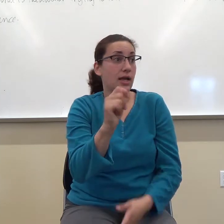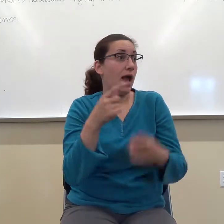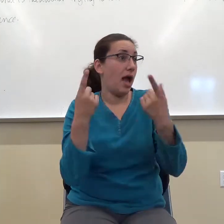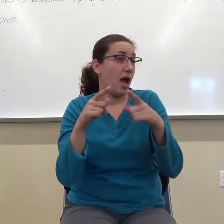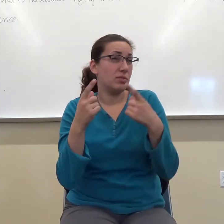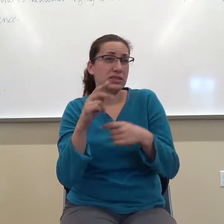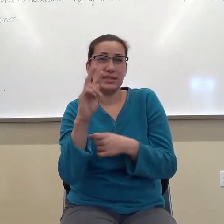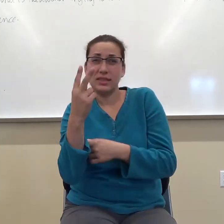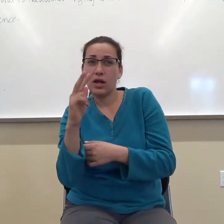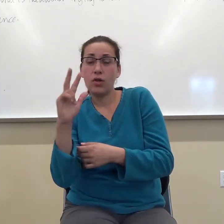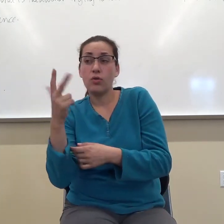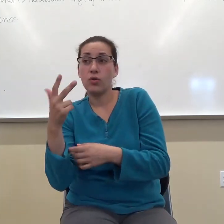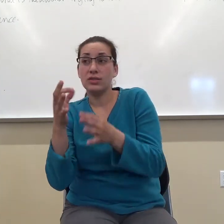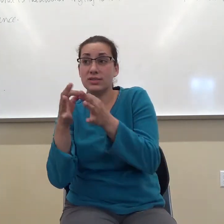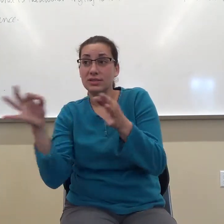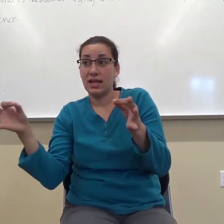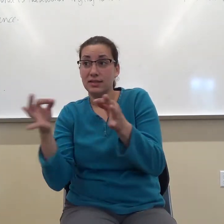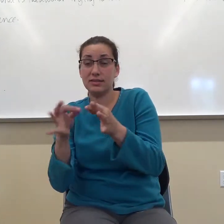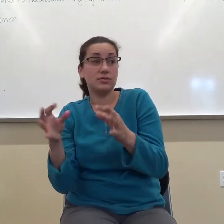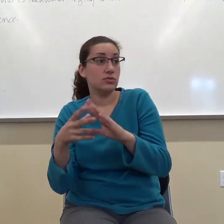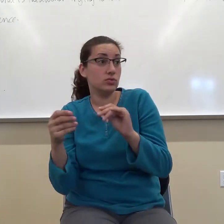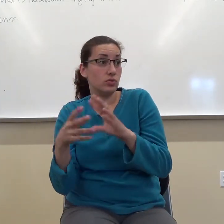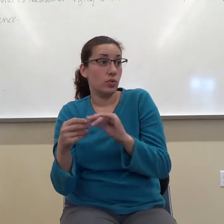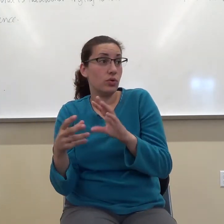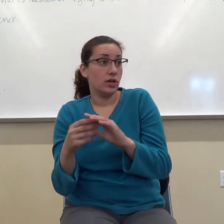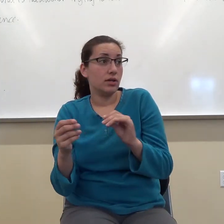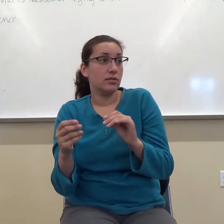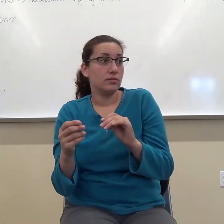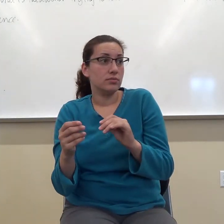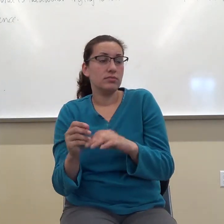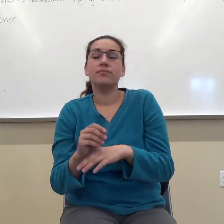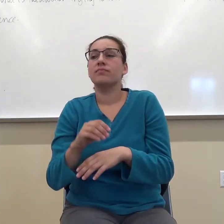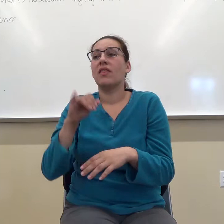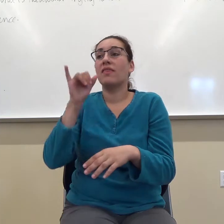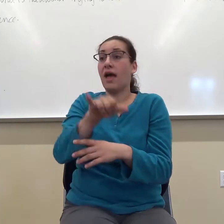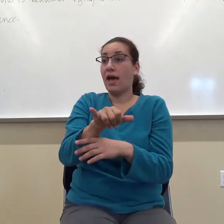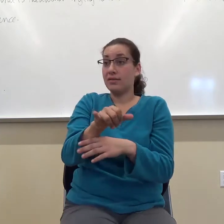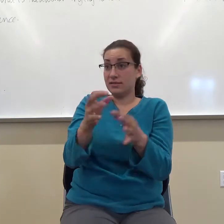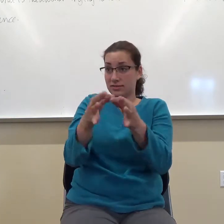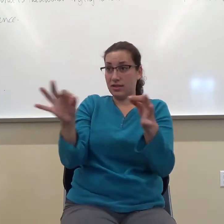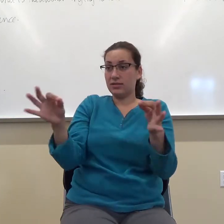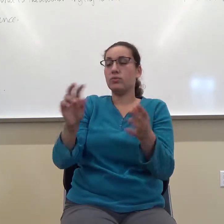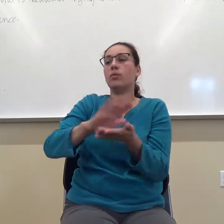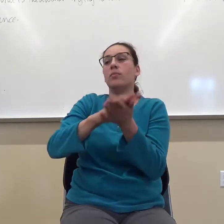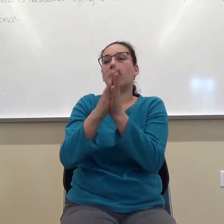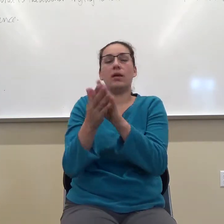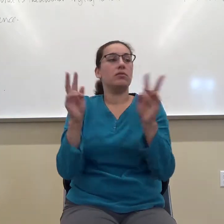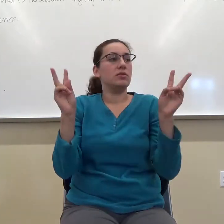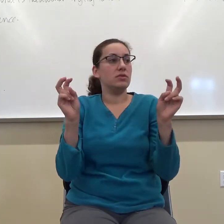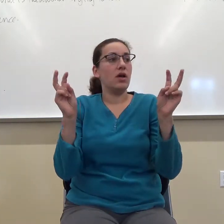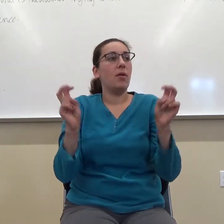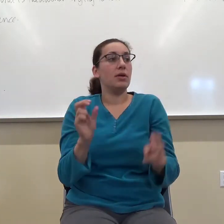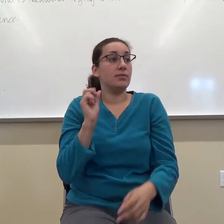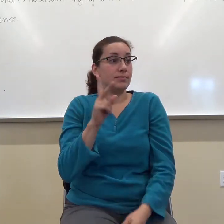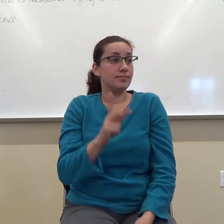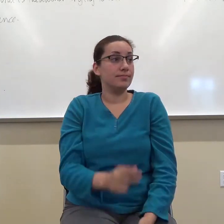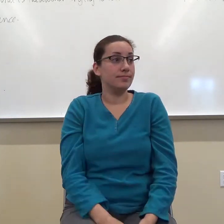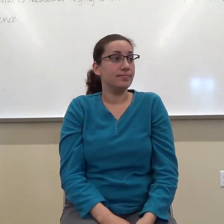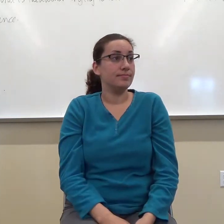sentence, very often that's going to be the topic sentence, okay? So we're going